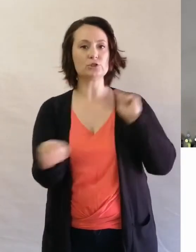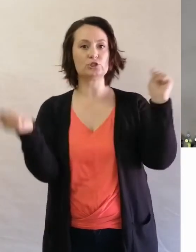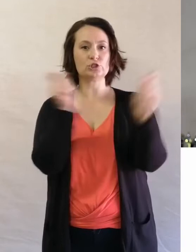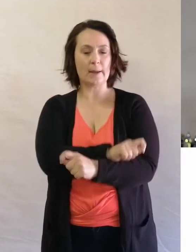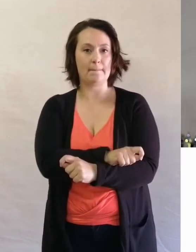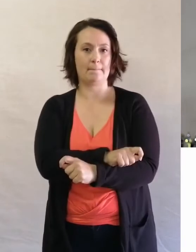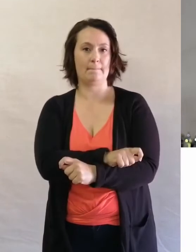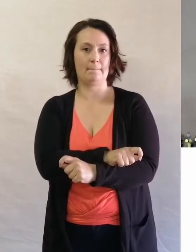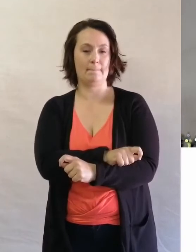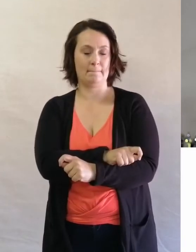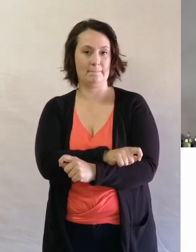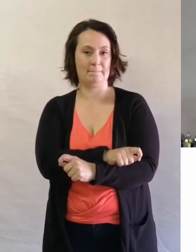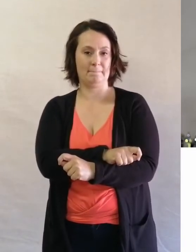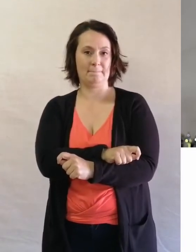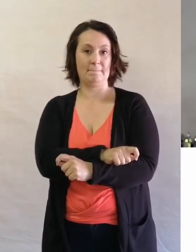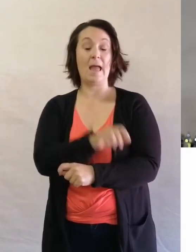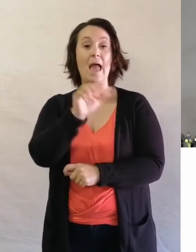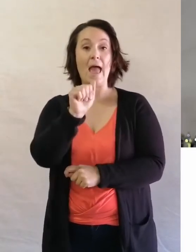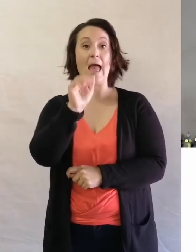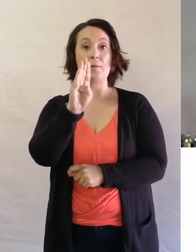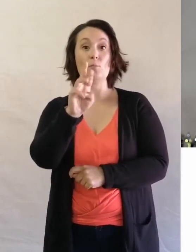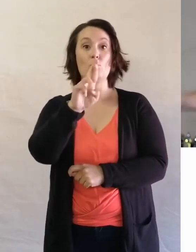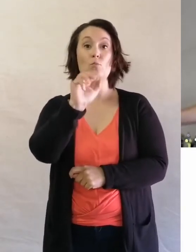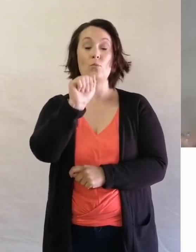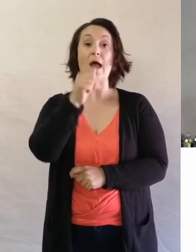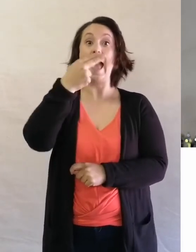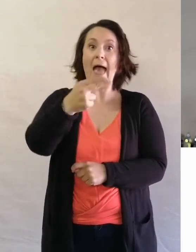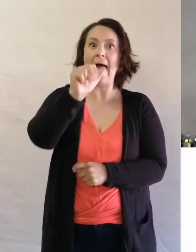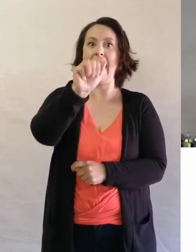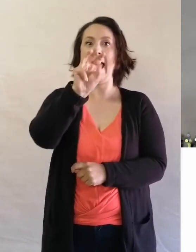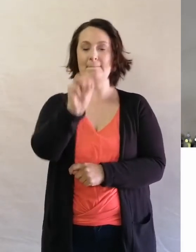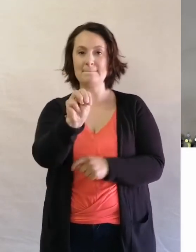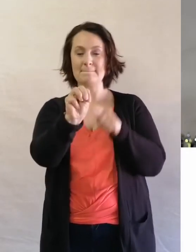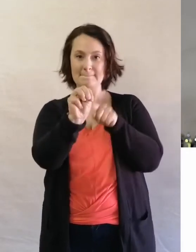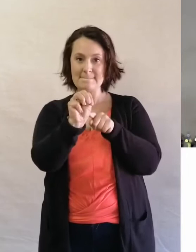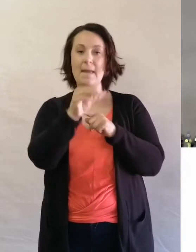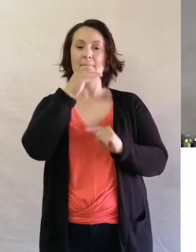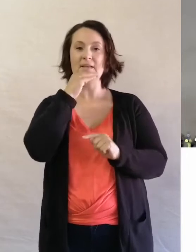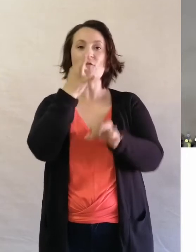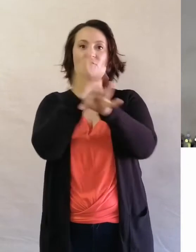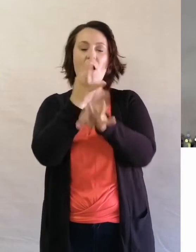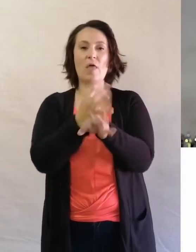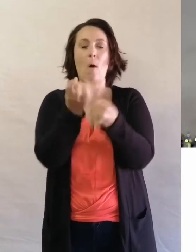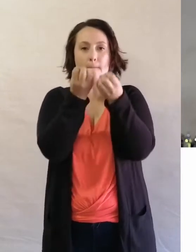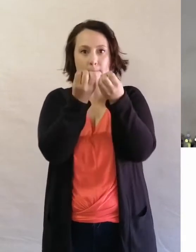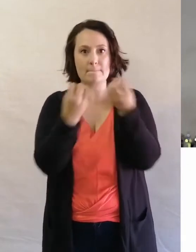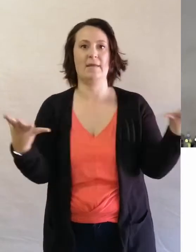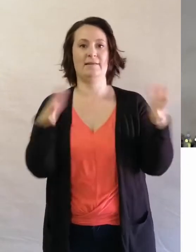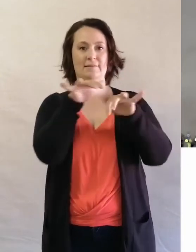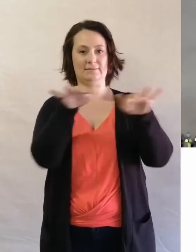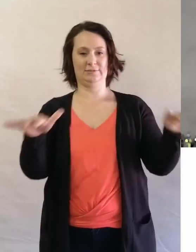you Abraham, which means father of many nations. So if you had bumped into Abraham shortly after his name